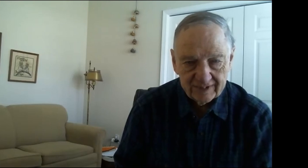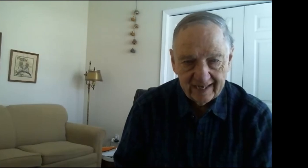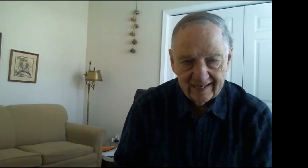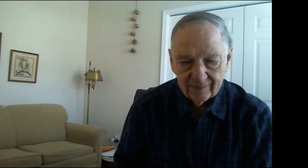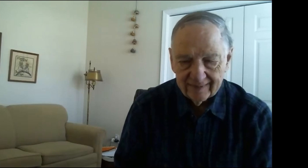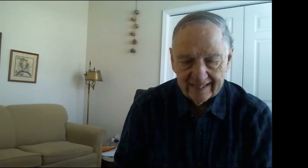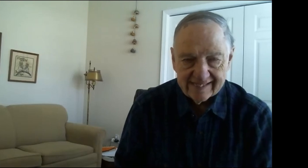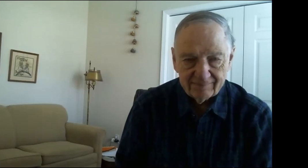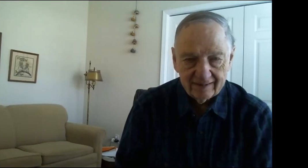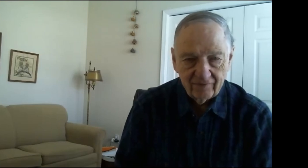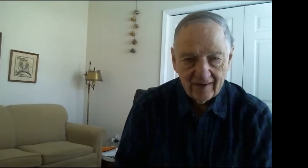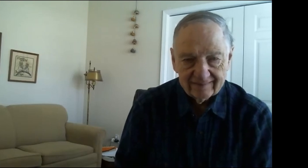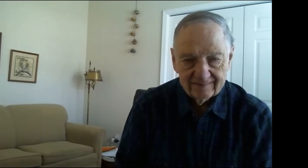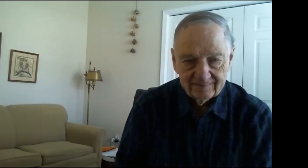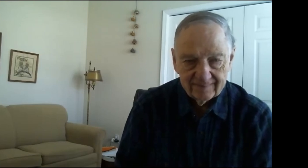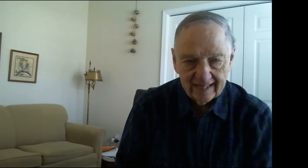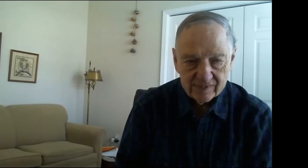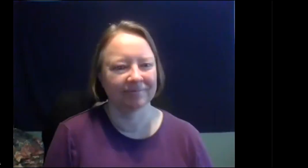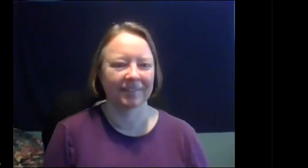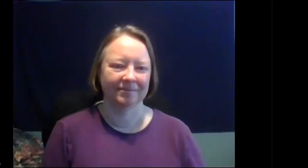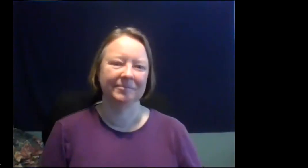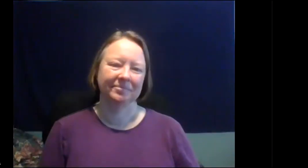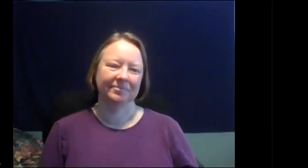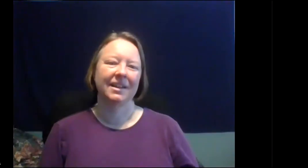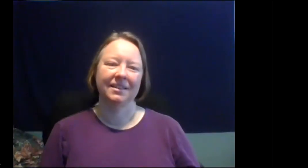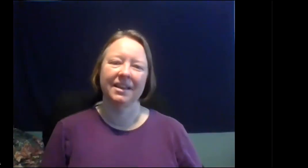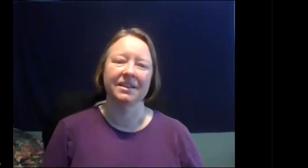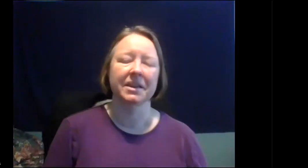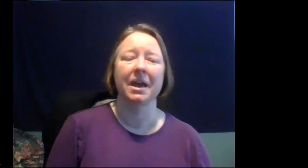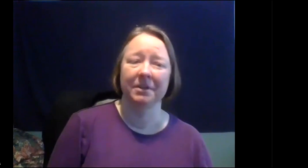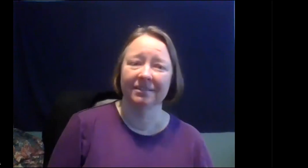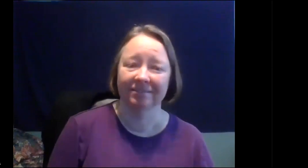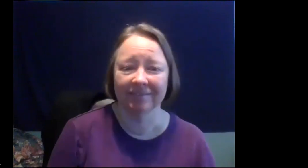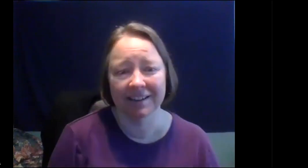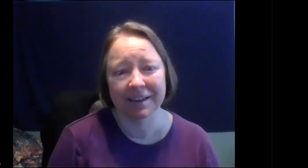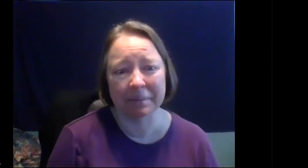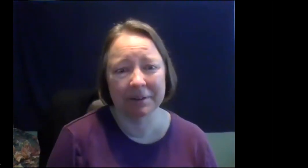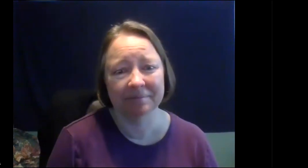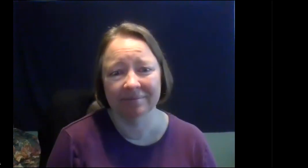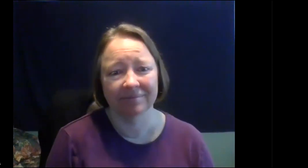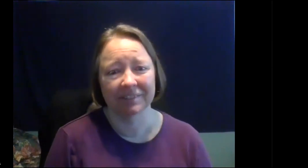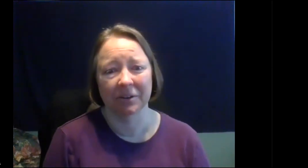she really accepted the fact that it was Mhm. okay. That is common. That is common.